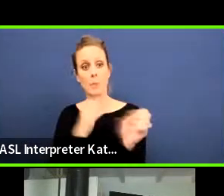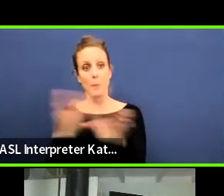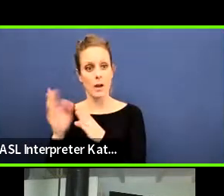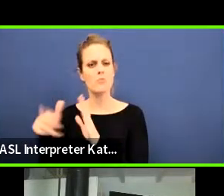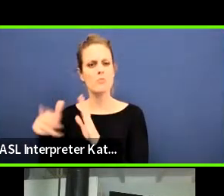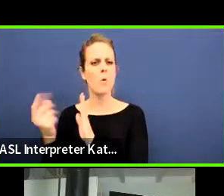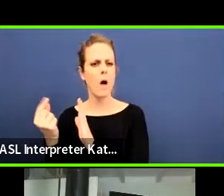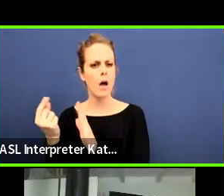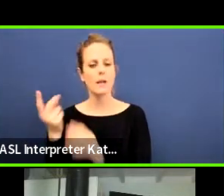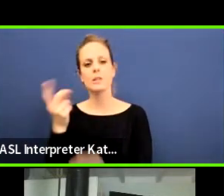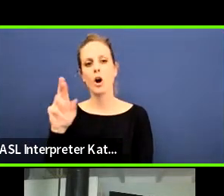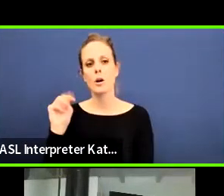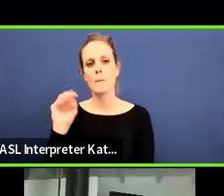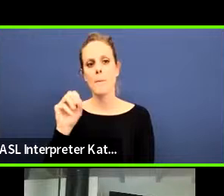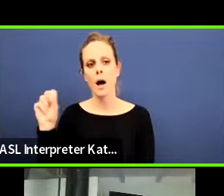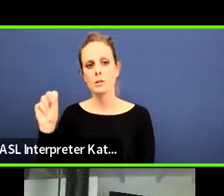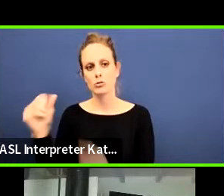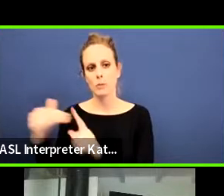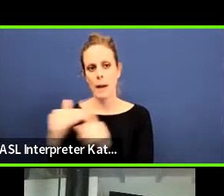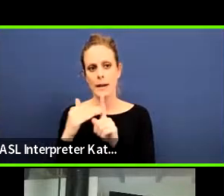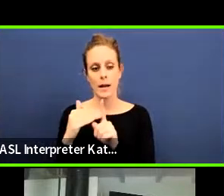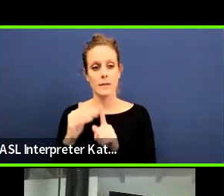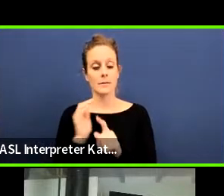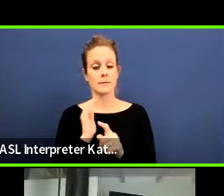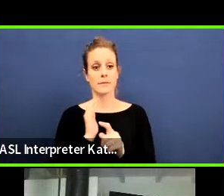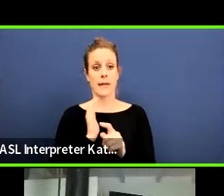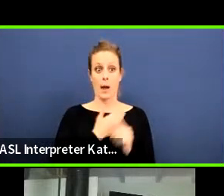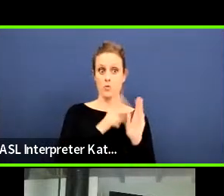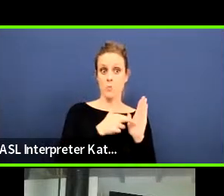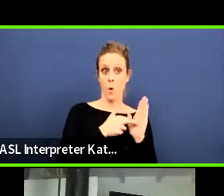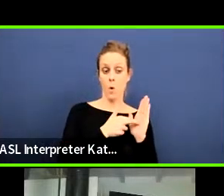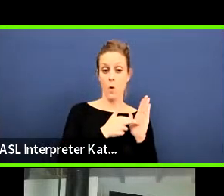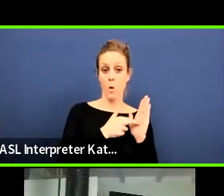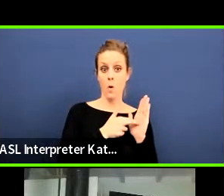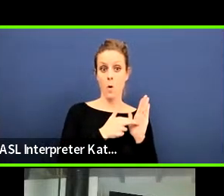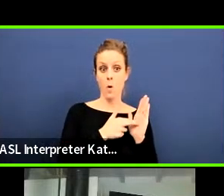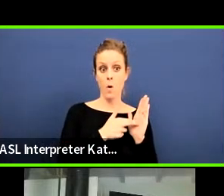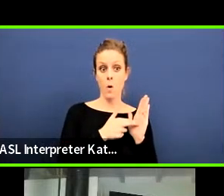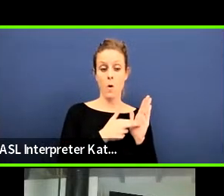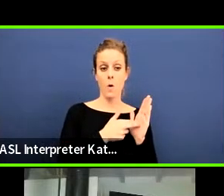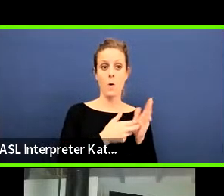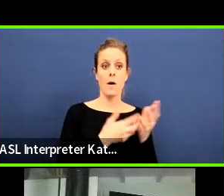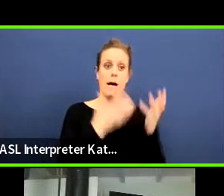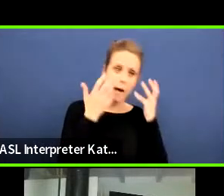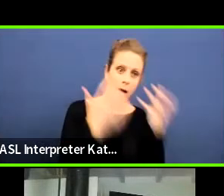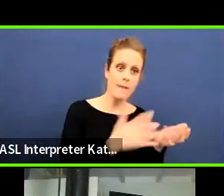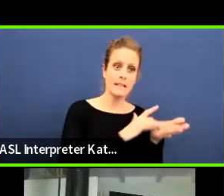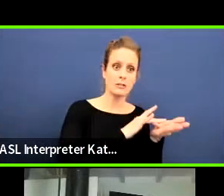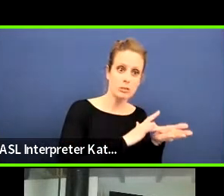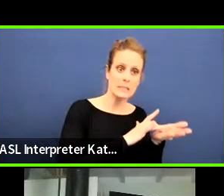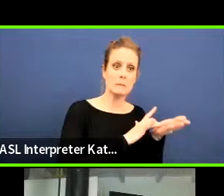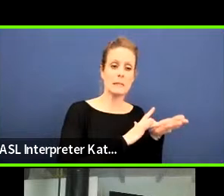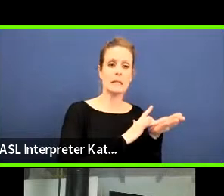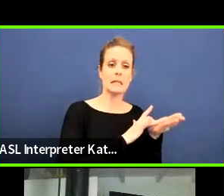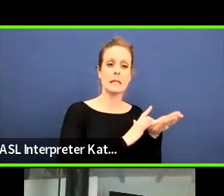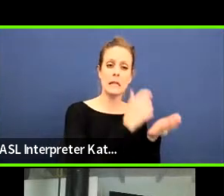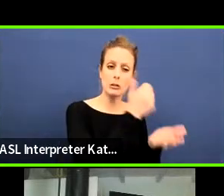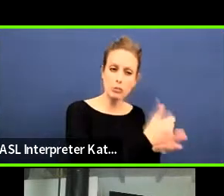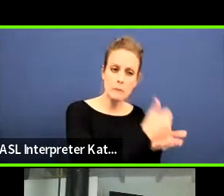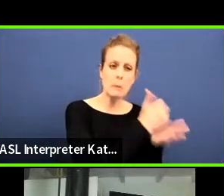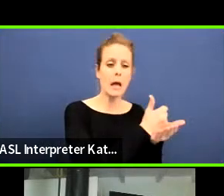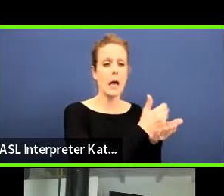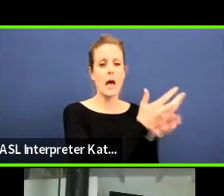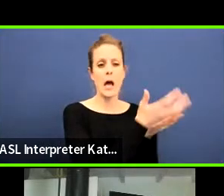Dr. Moss was reminding us that our role is not to be talking so much about treatment as about prevention, although